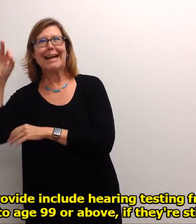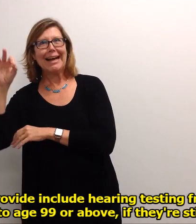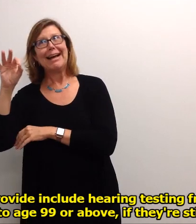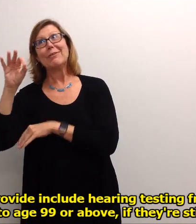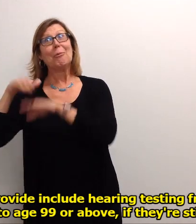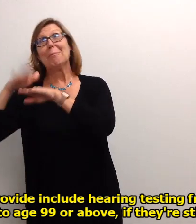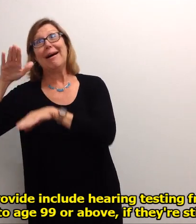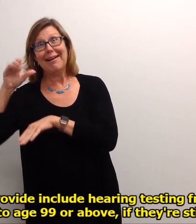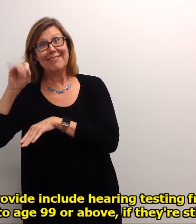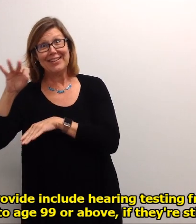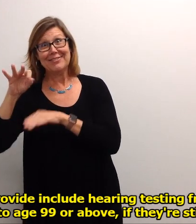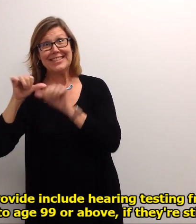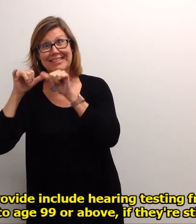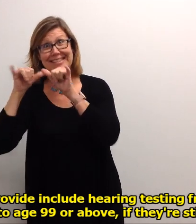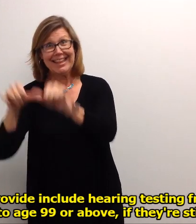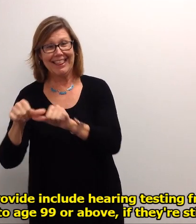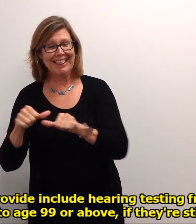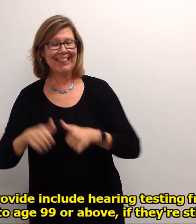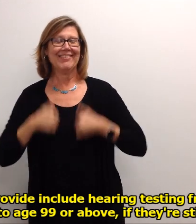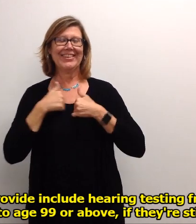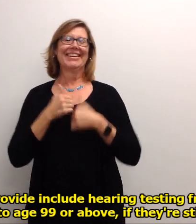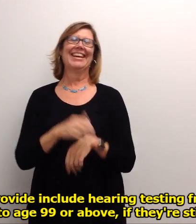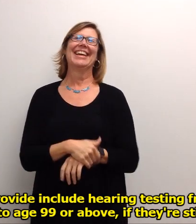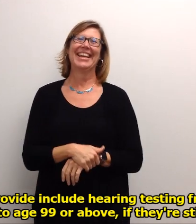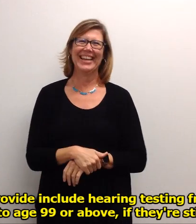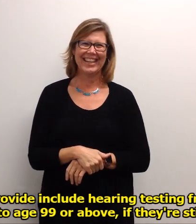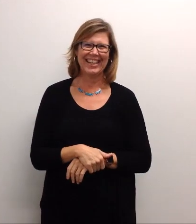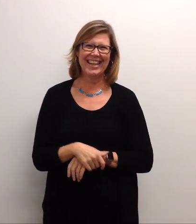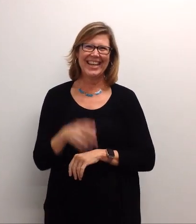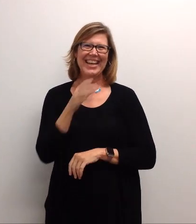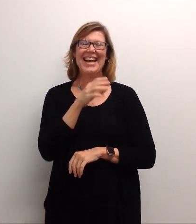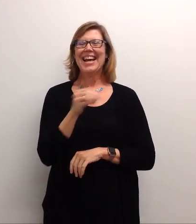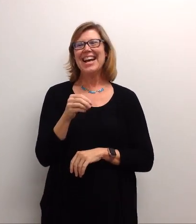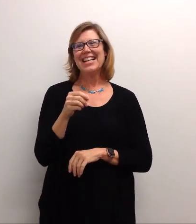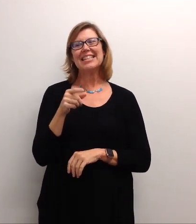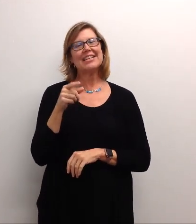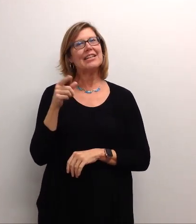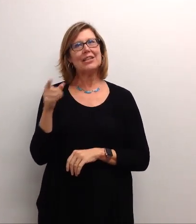to age 99 or above, if they're still with us.